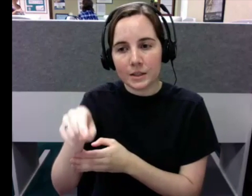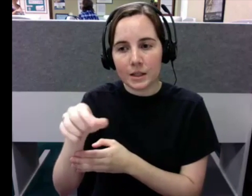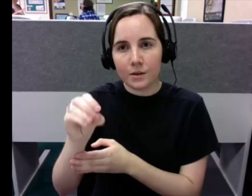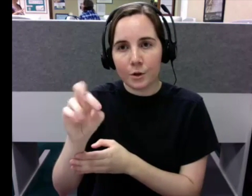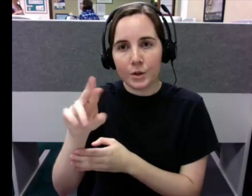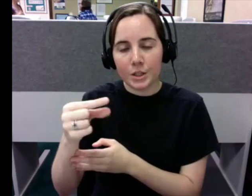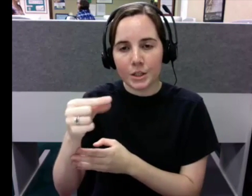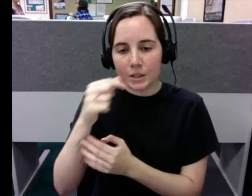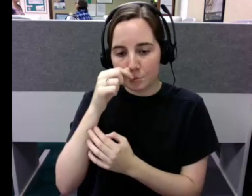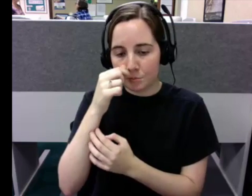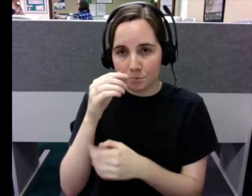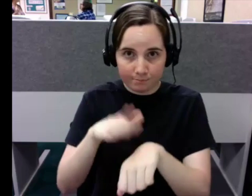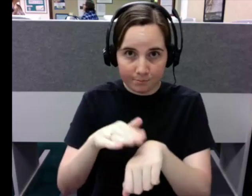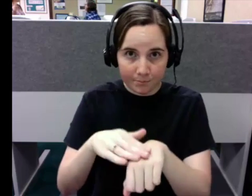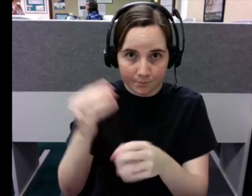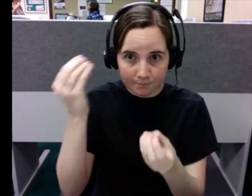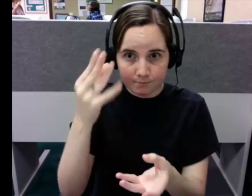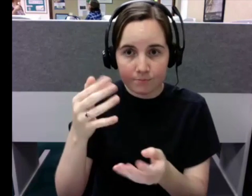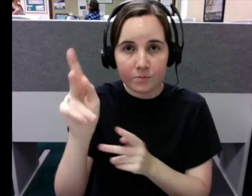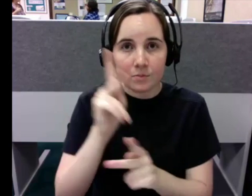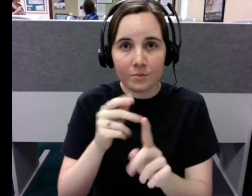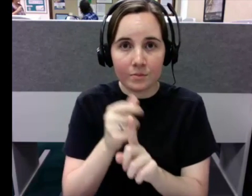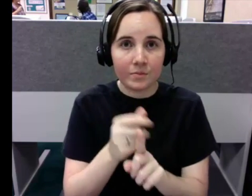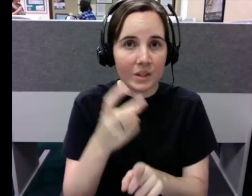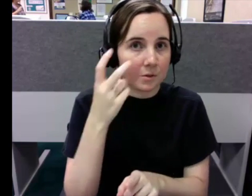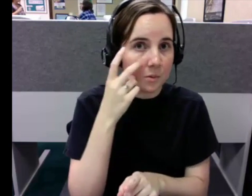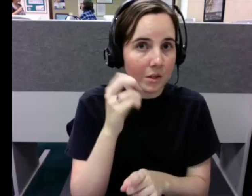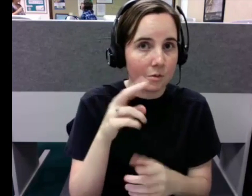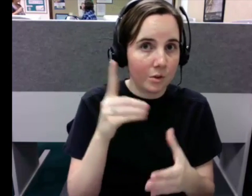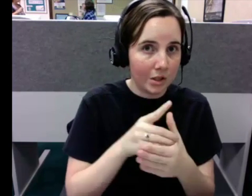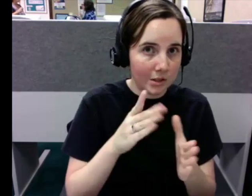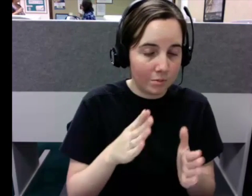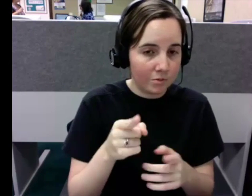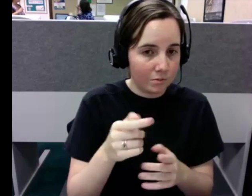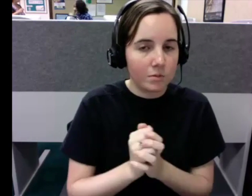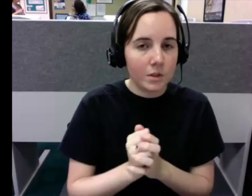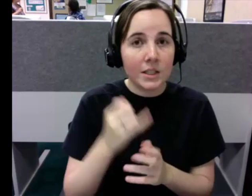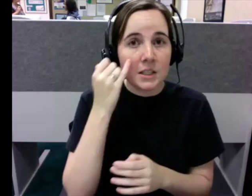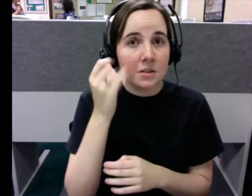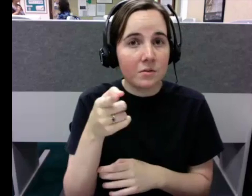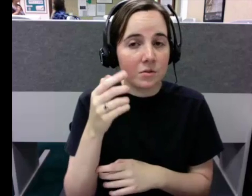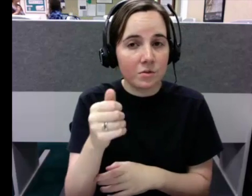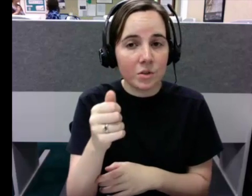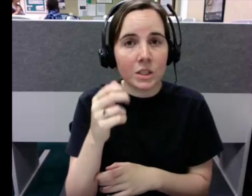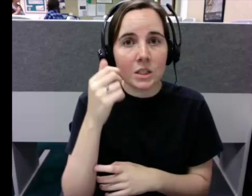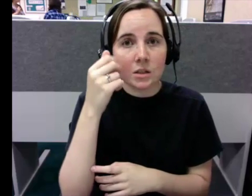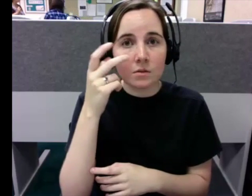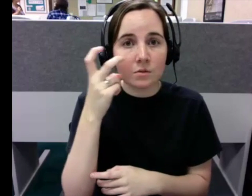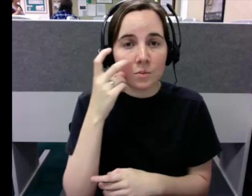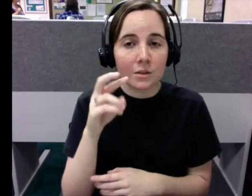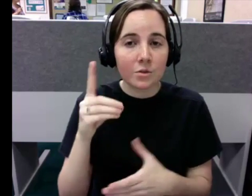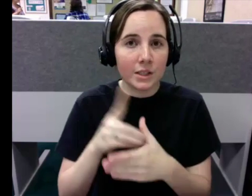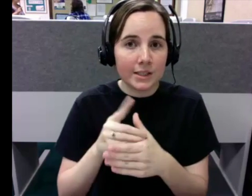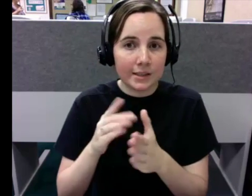A note for people who are blind or disabled. If you're blind or disabled and working, there are special rules to help